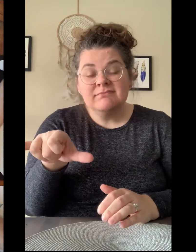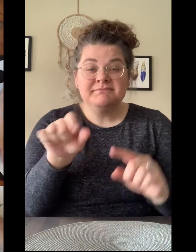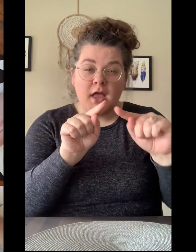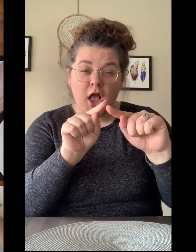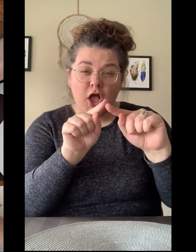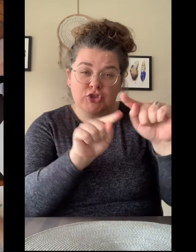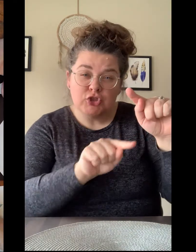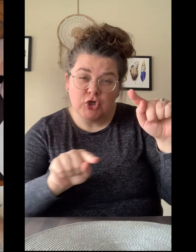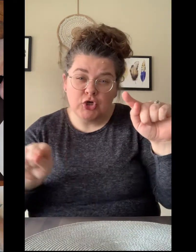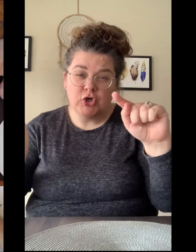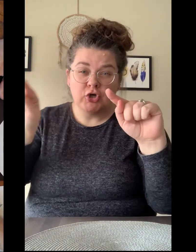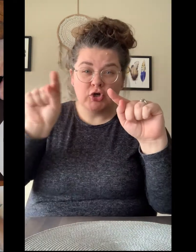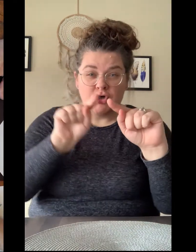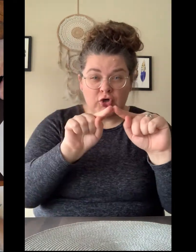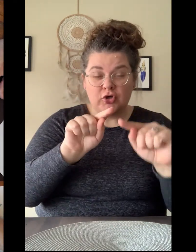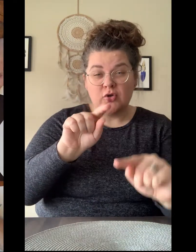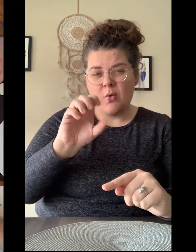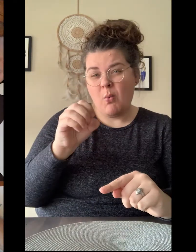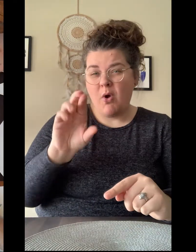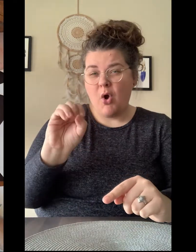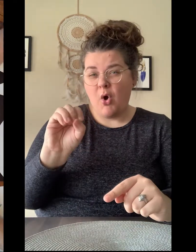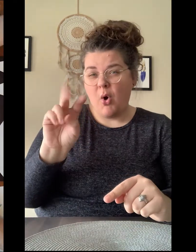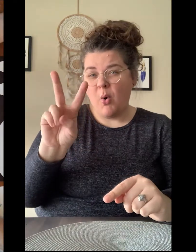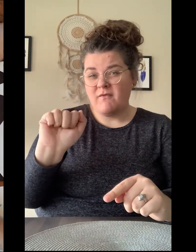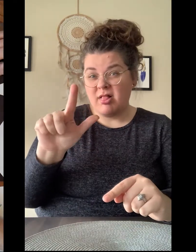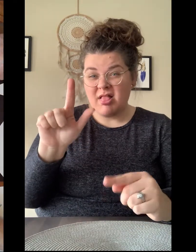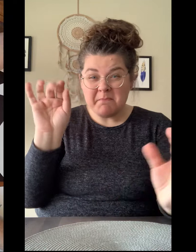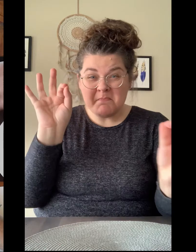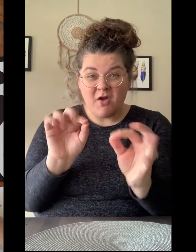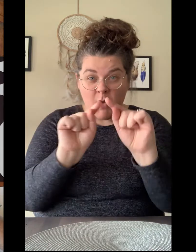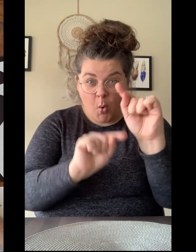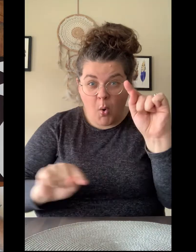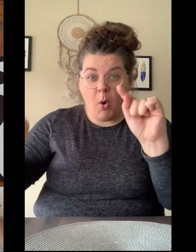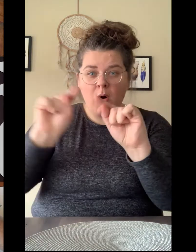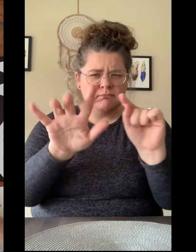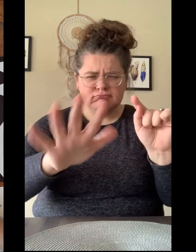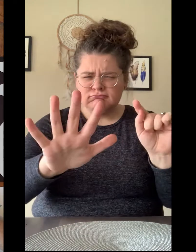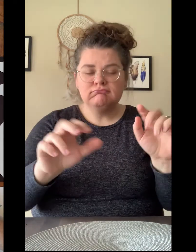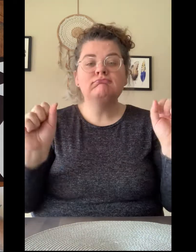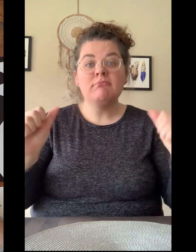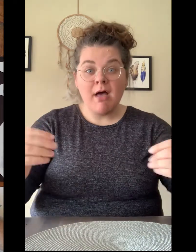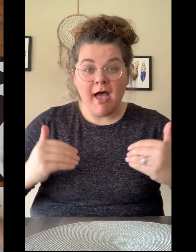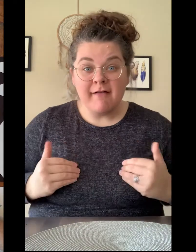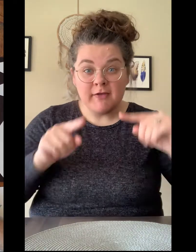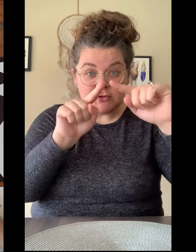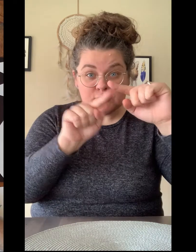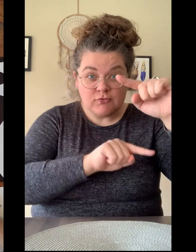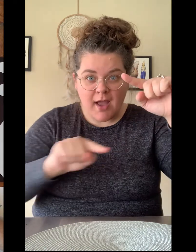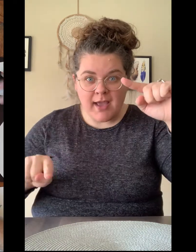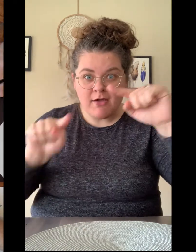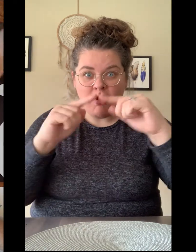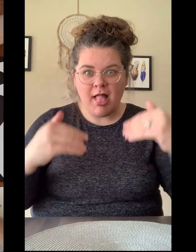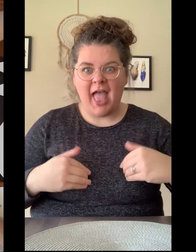a circle or an oval. Does not have to be perfect. And then we have triangles. We have a long